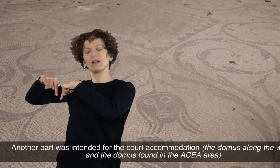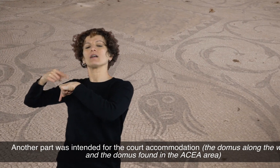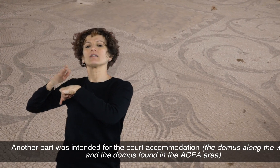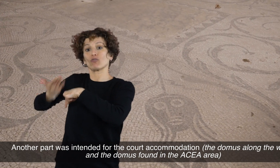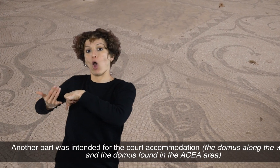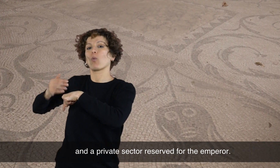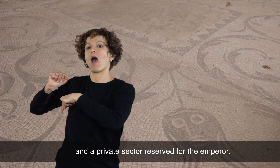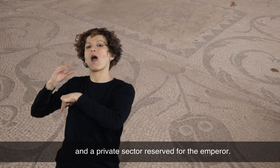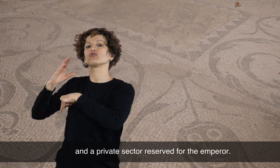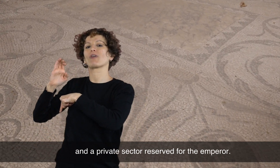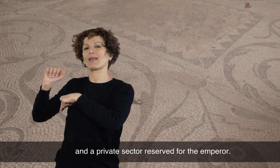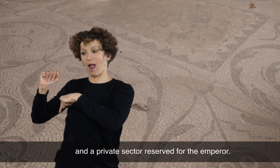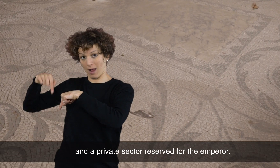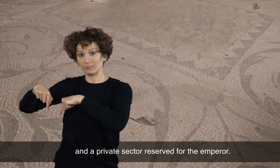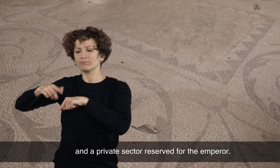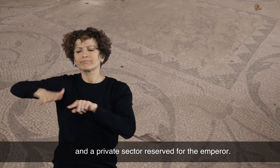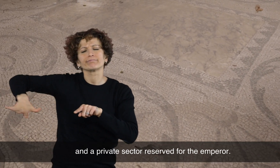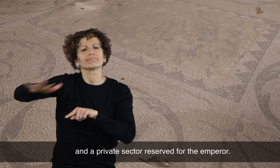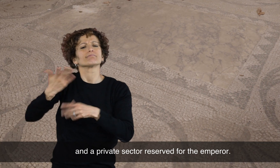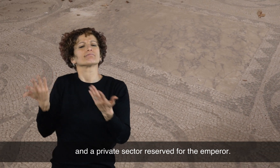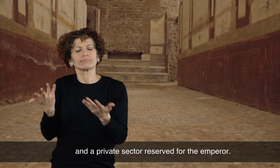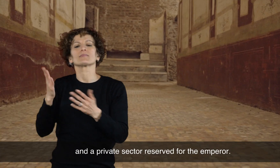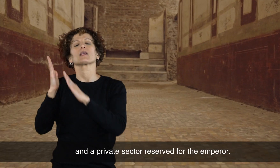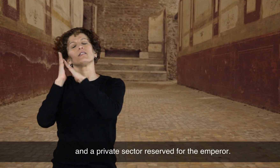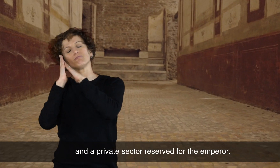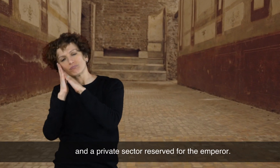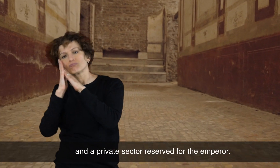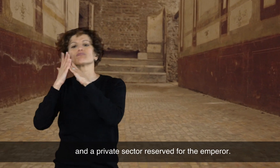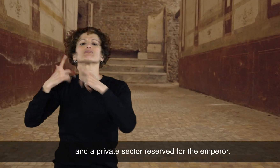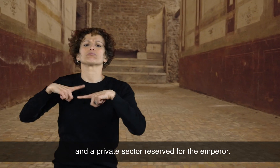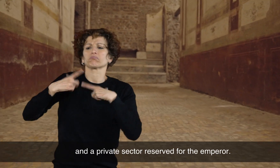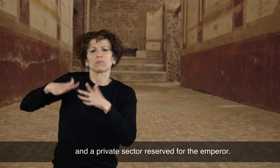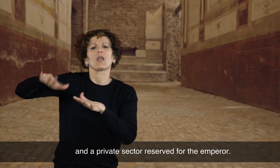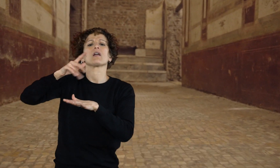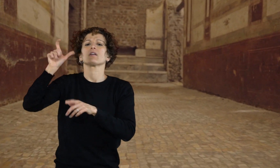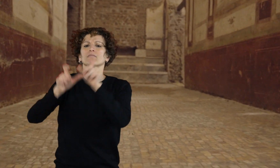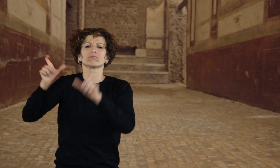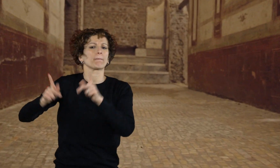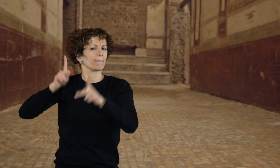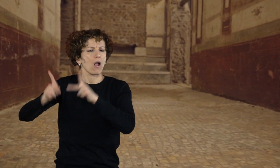area, and a private sector reserved for the emperor.